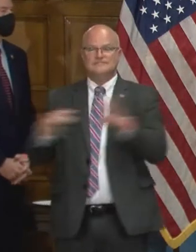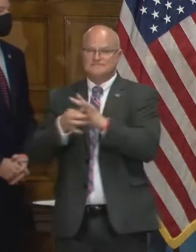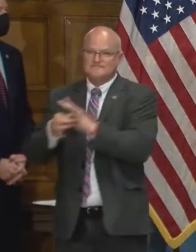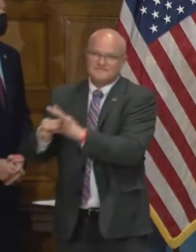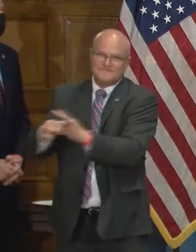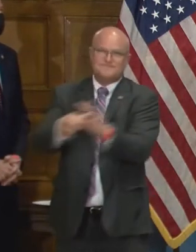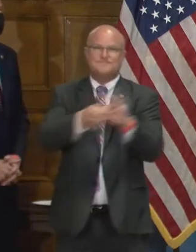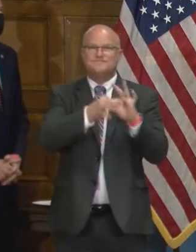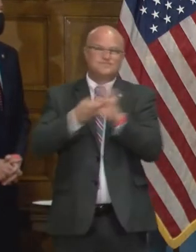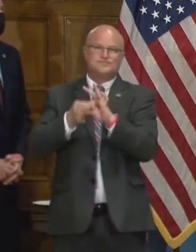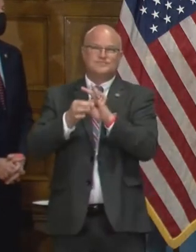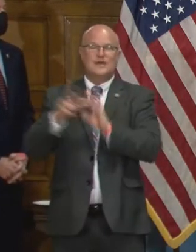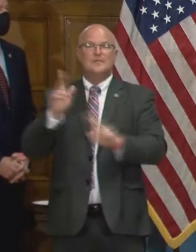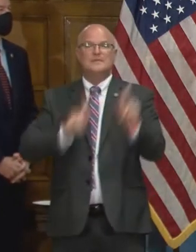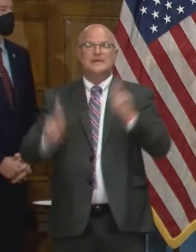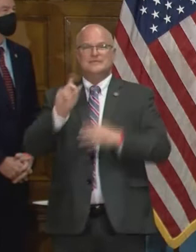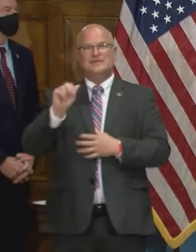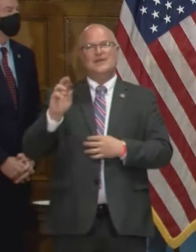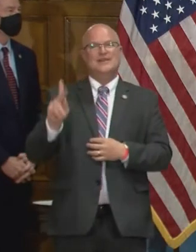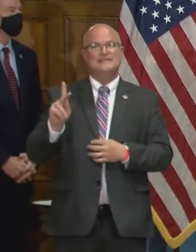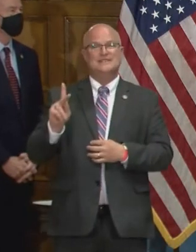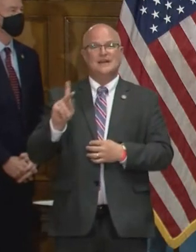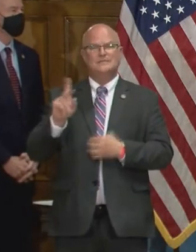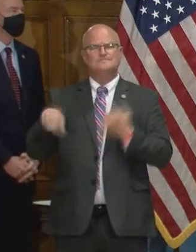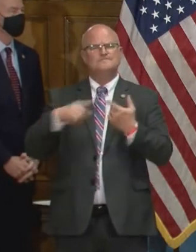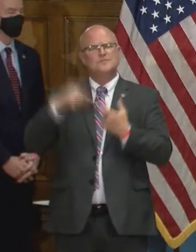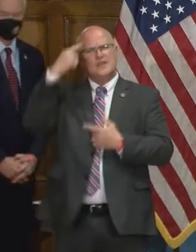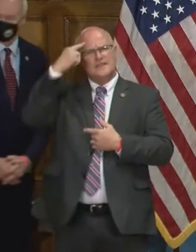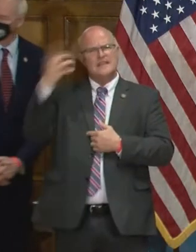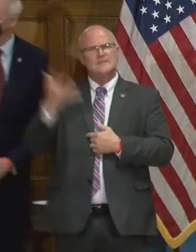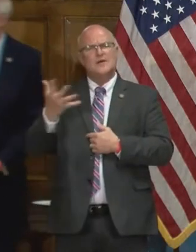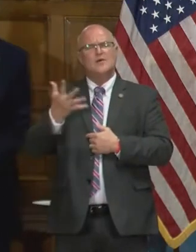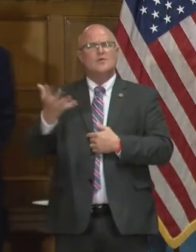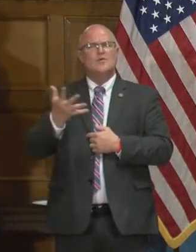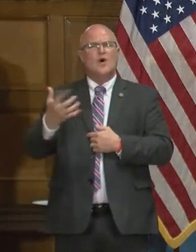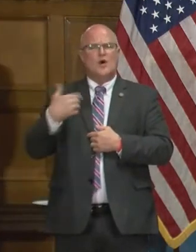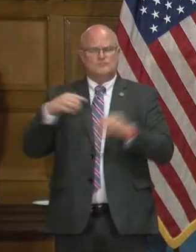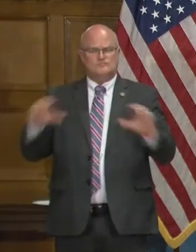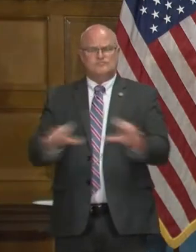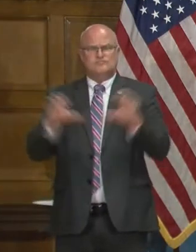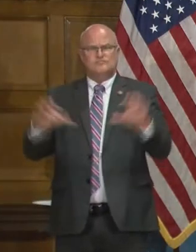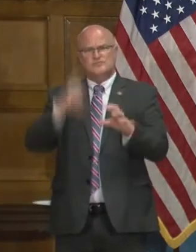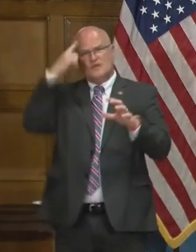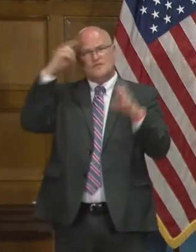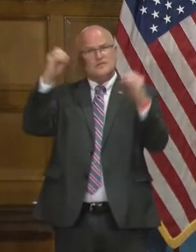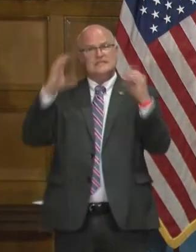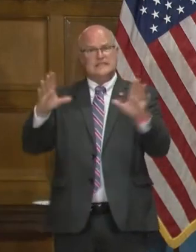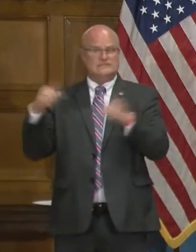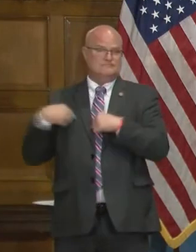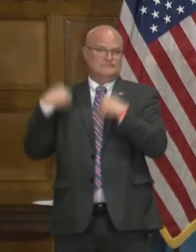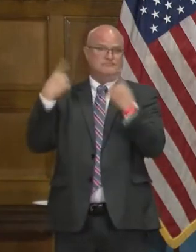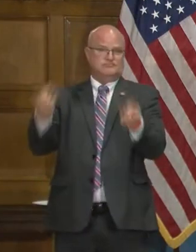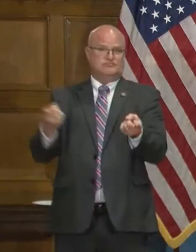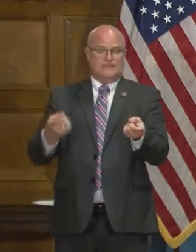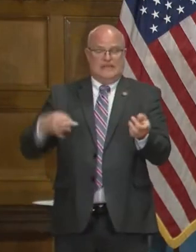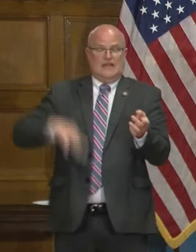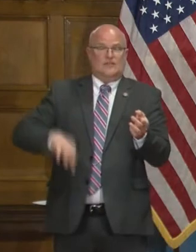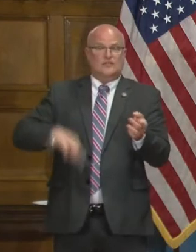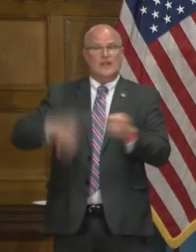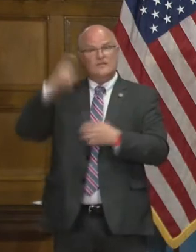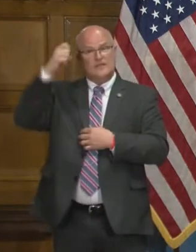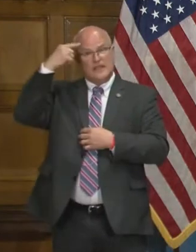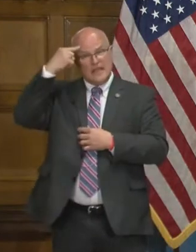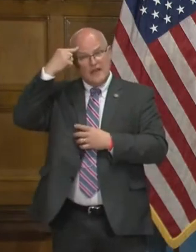and unites all Arkansans. When you think about what we have done for teachers, and I give credit to the